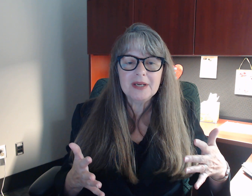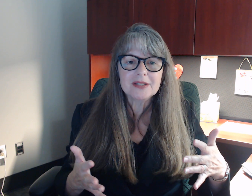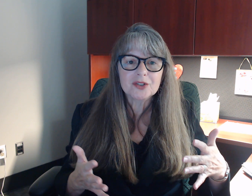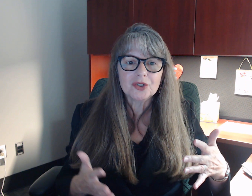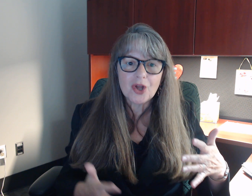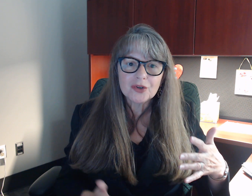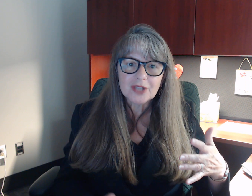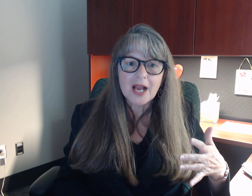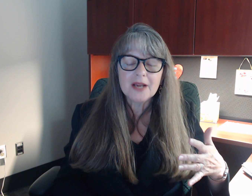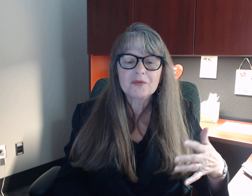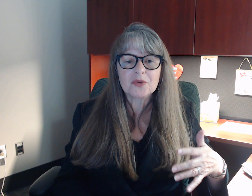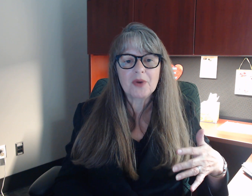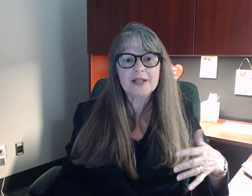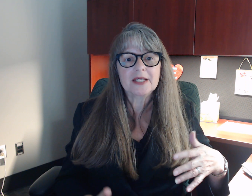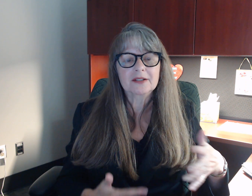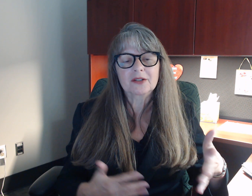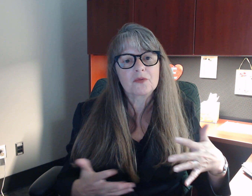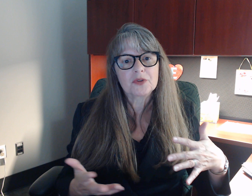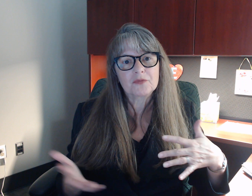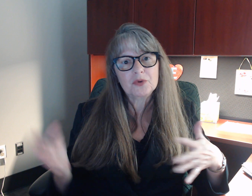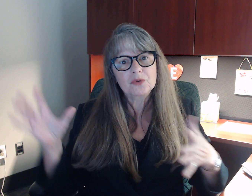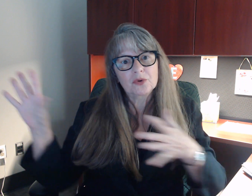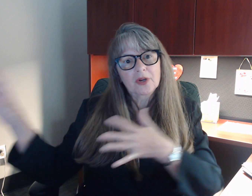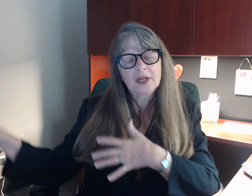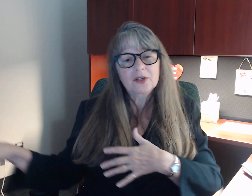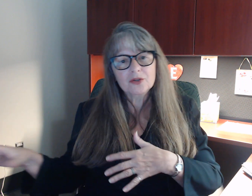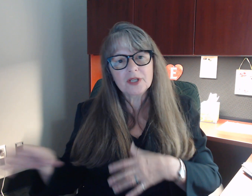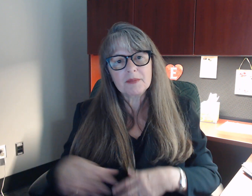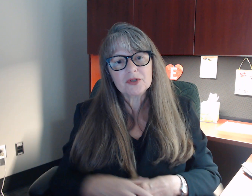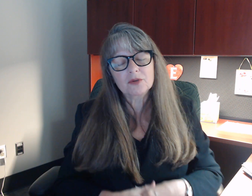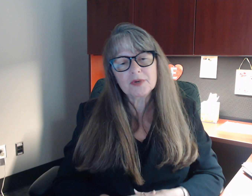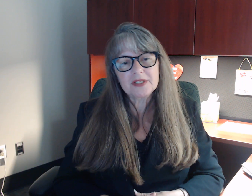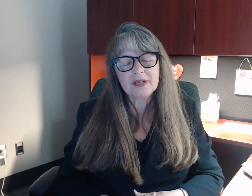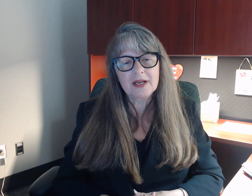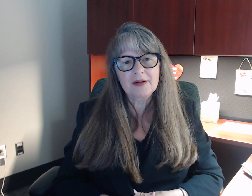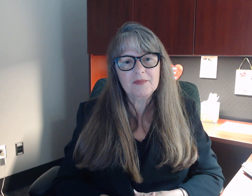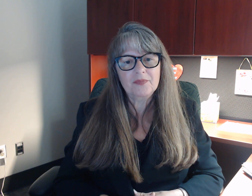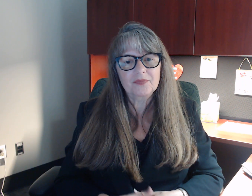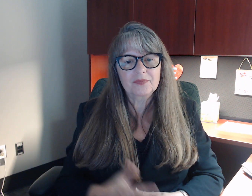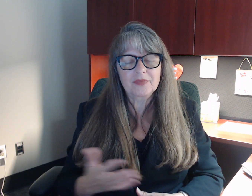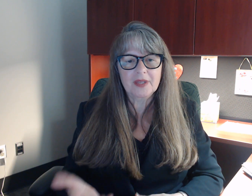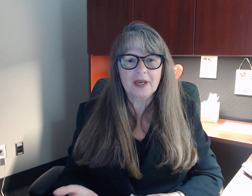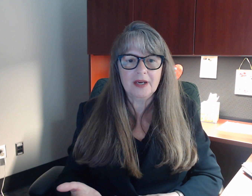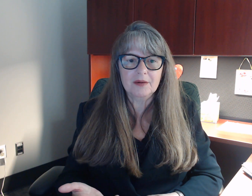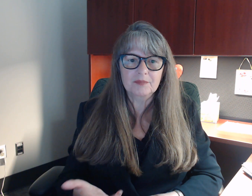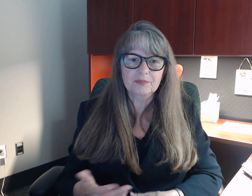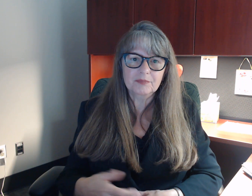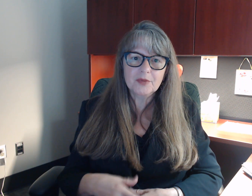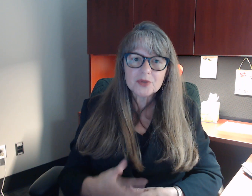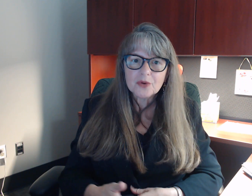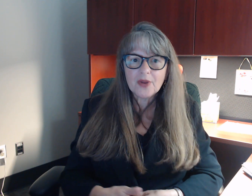such a long time for the rides. I go for the food, or usually I'm interpreting the musical